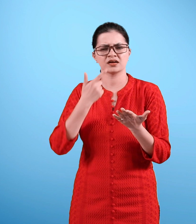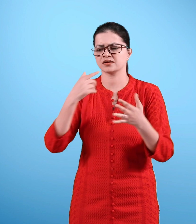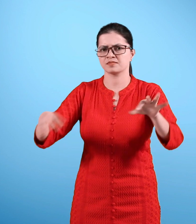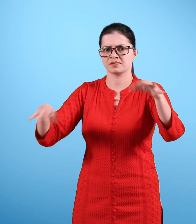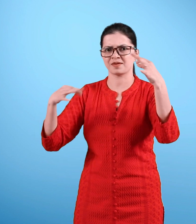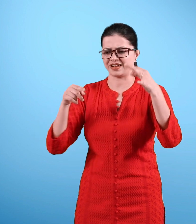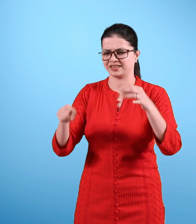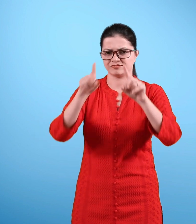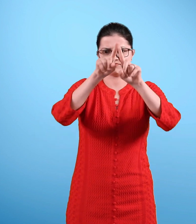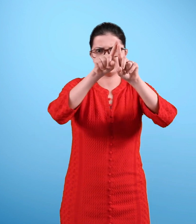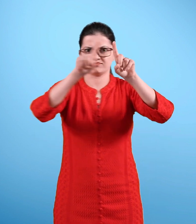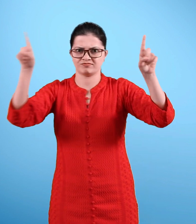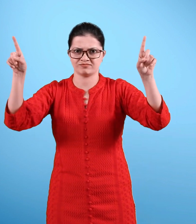single sheet of paper,